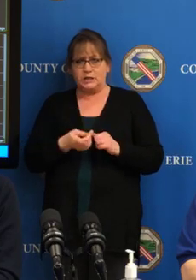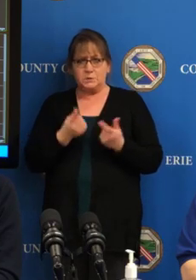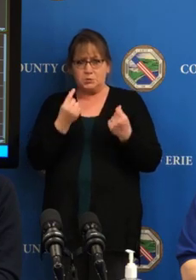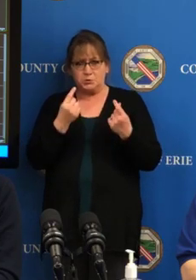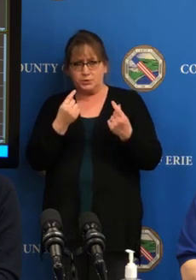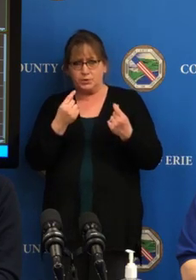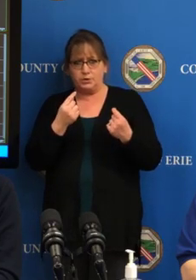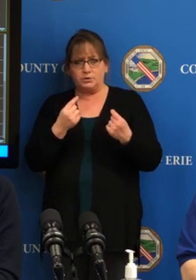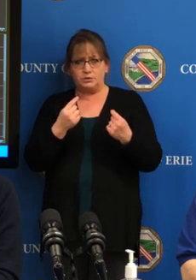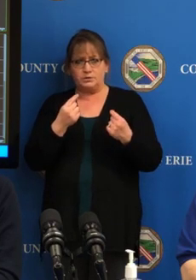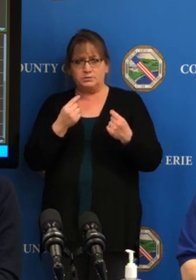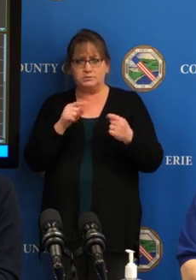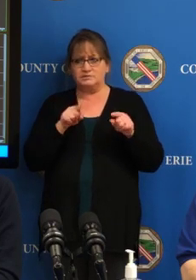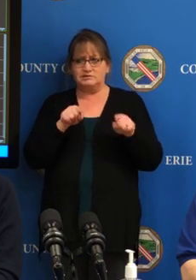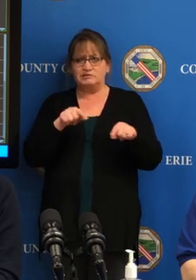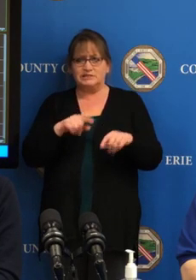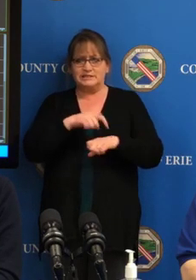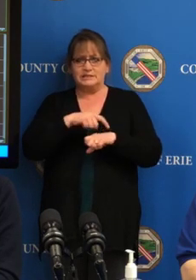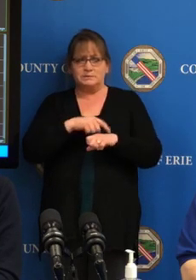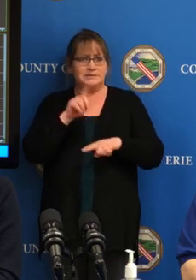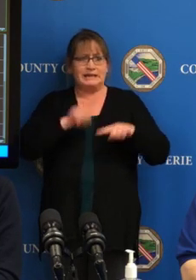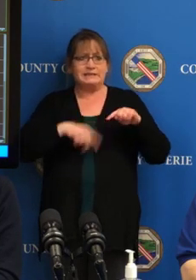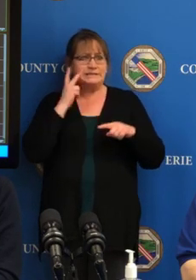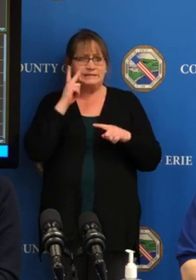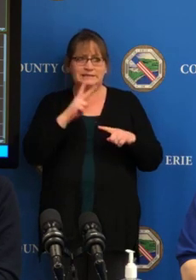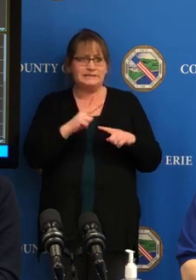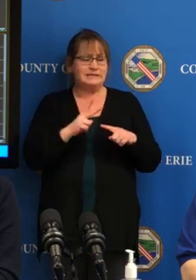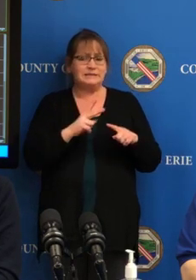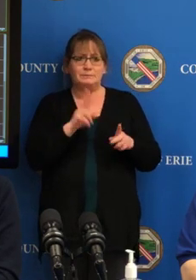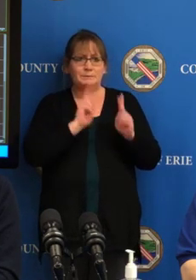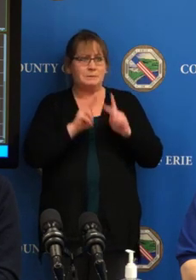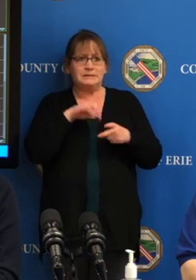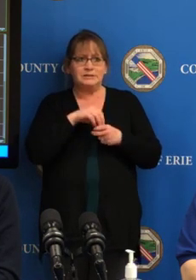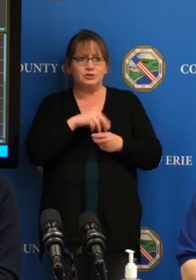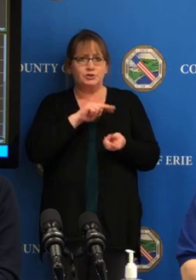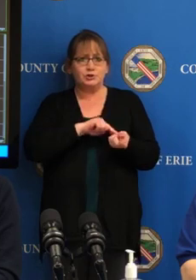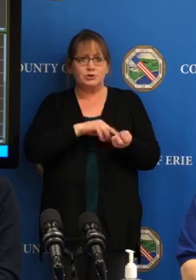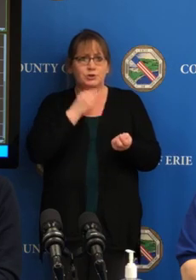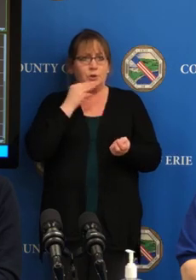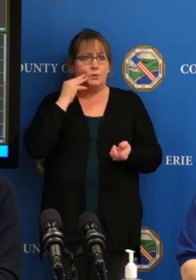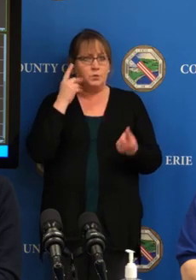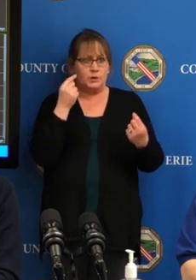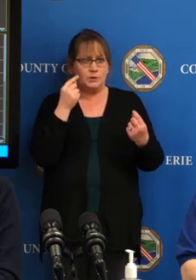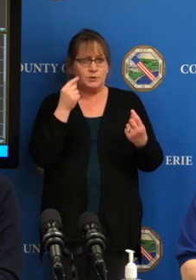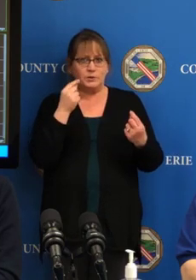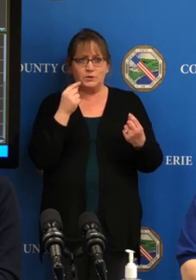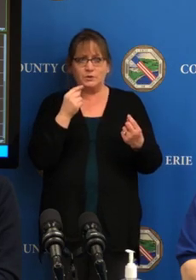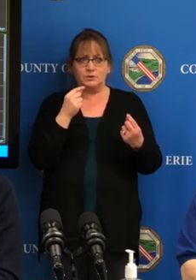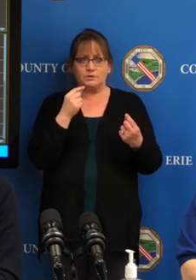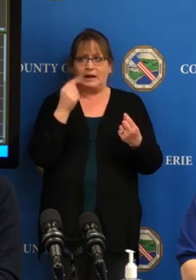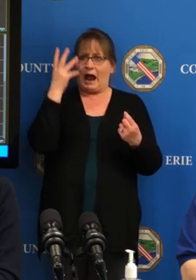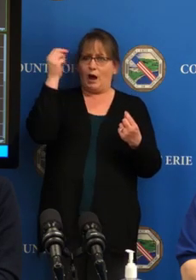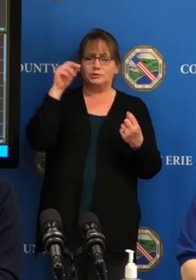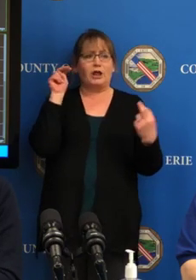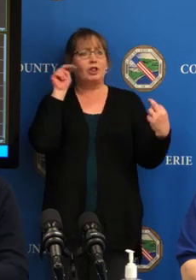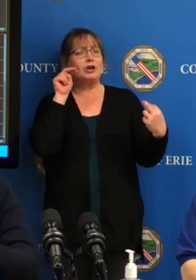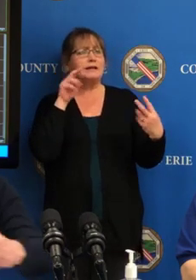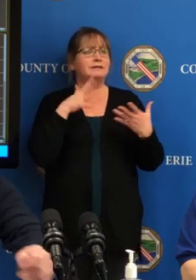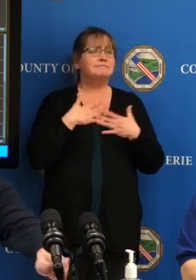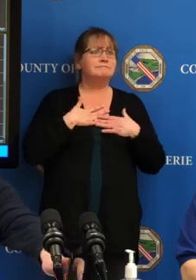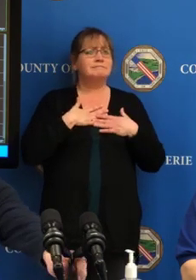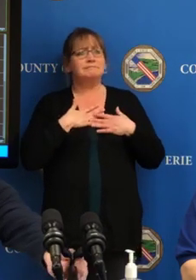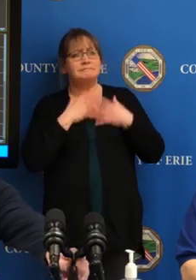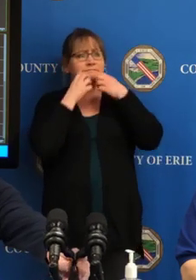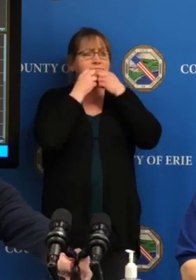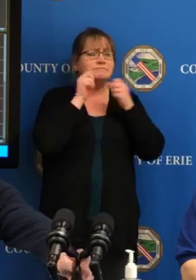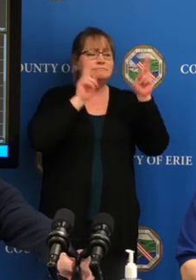do in these times when they're not going to be able to see these folks for a while, but anything else that they can do, for lack of a better term, on the outside looking in terms of